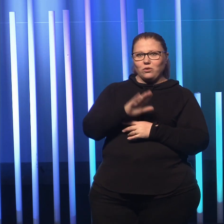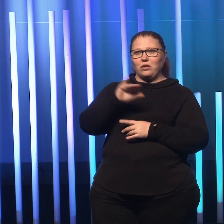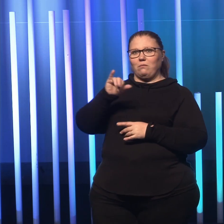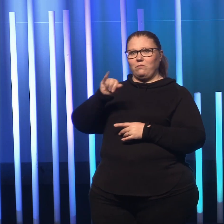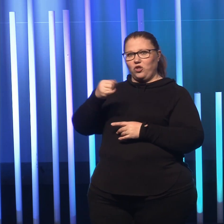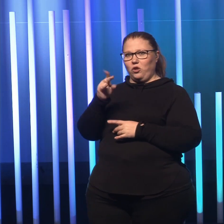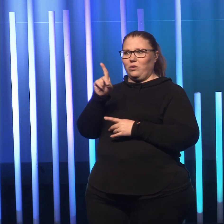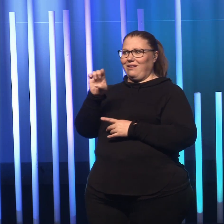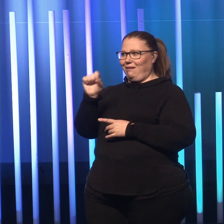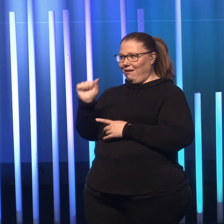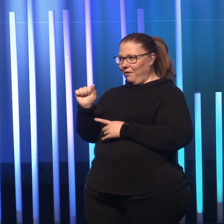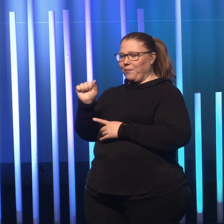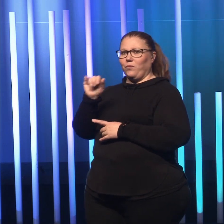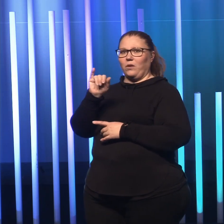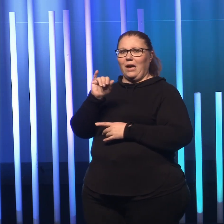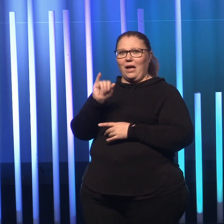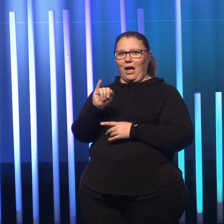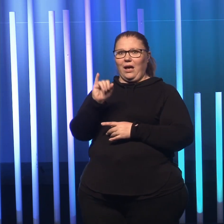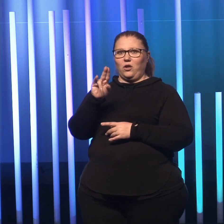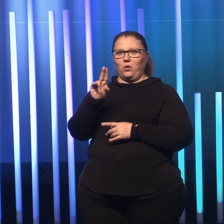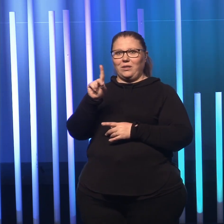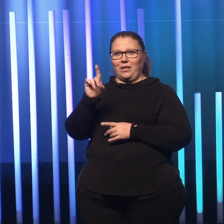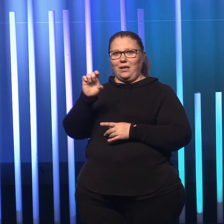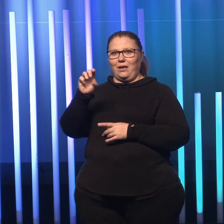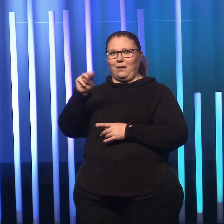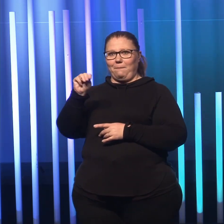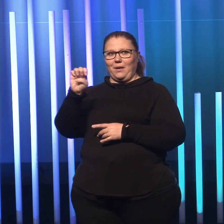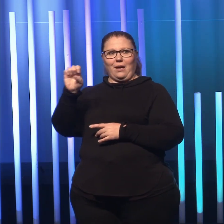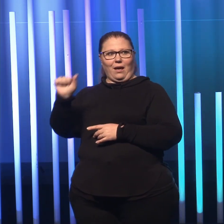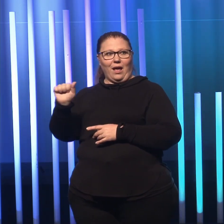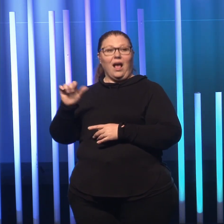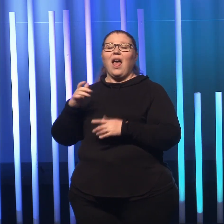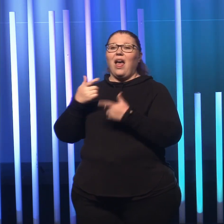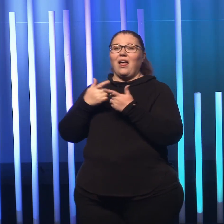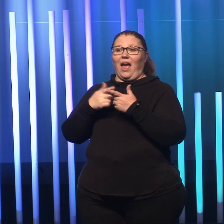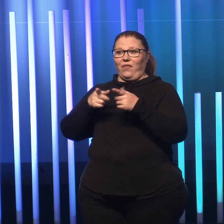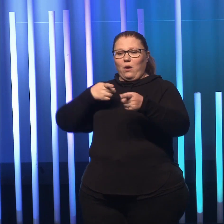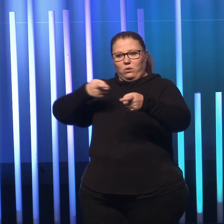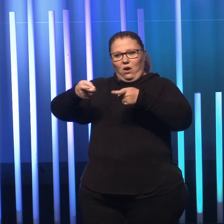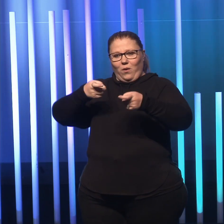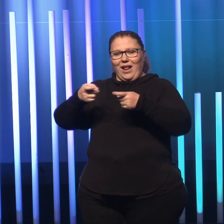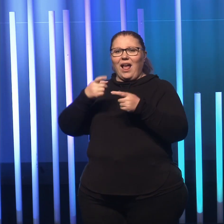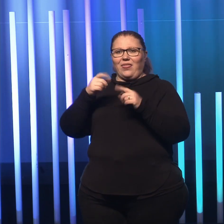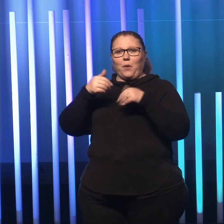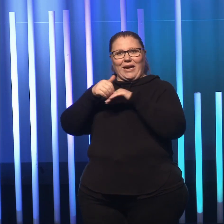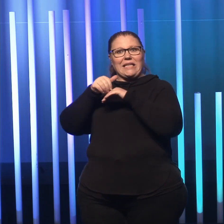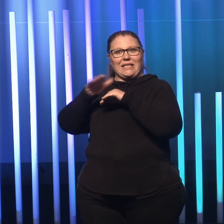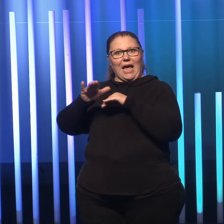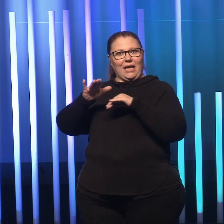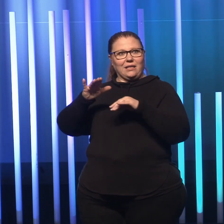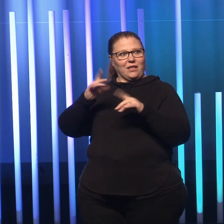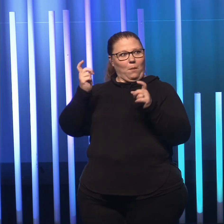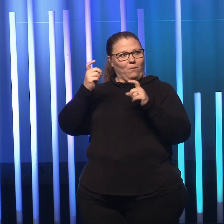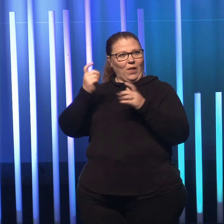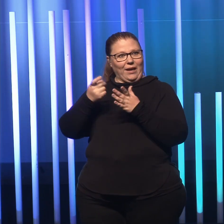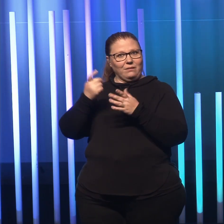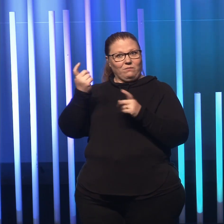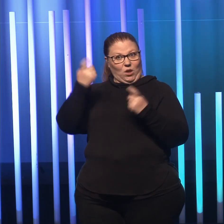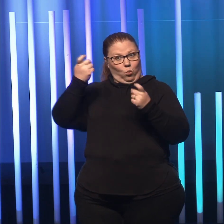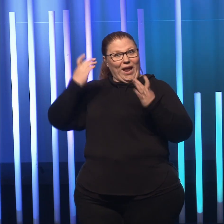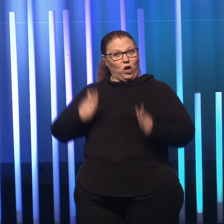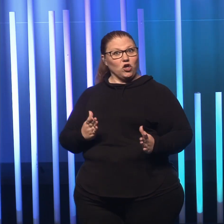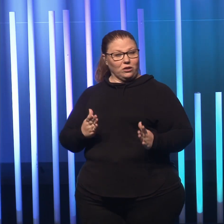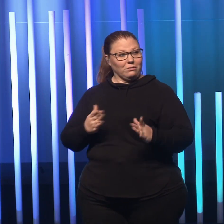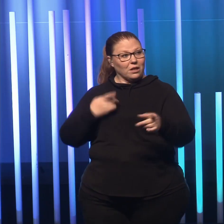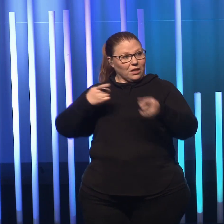going to govern that area firsthand. And they were going to send some winners to govern, right? Because why does Rome's like, I just got to keep